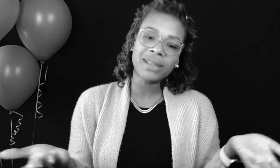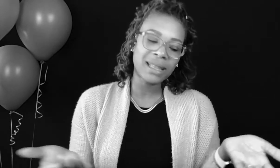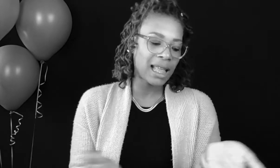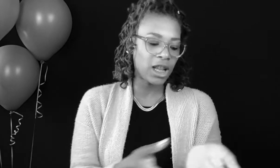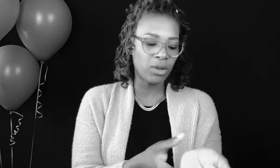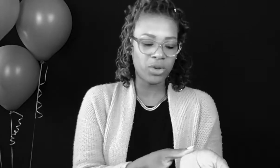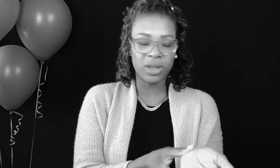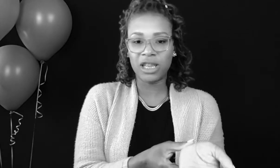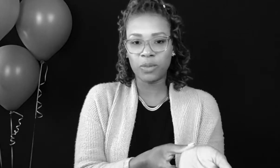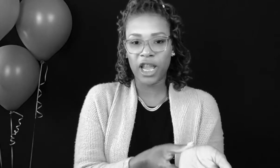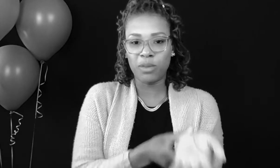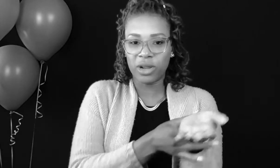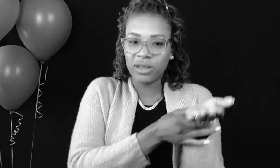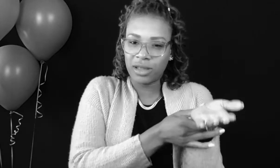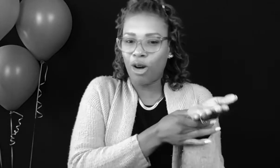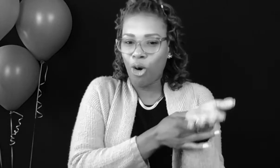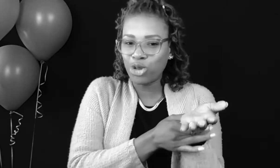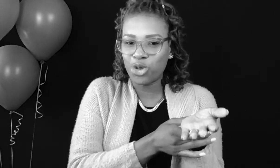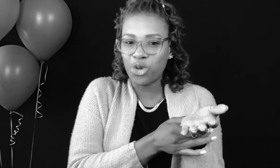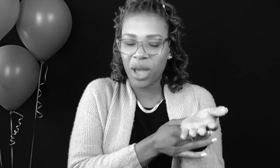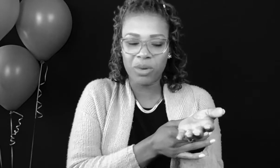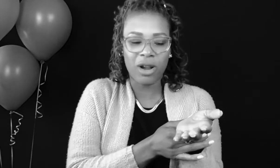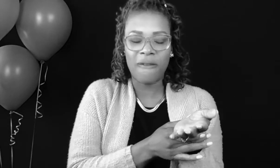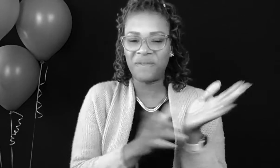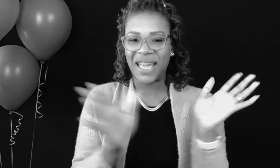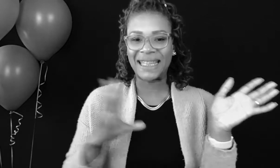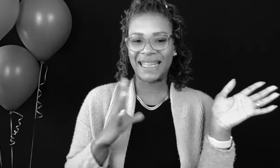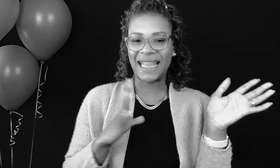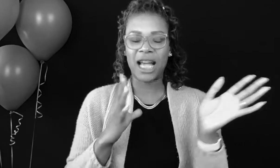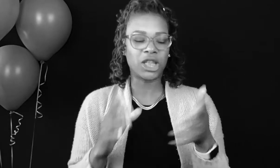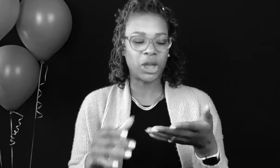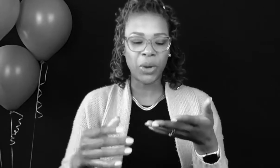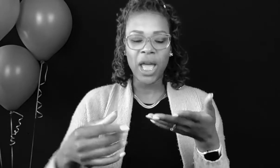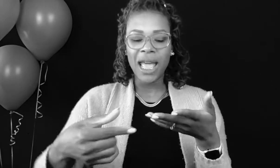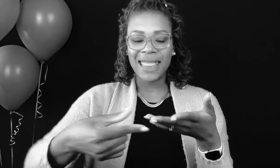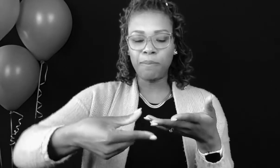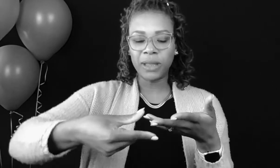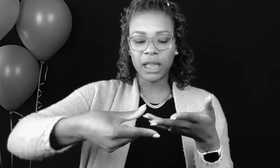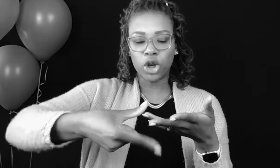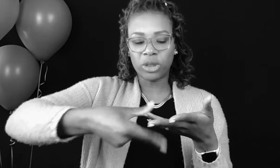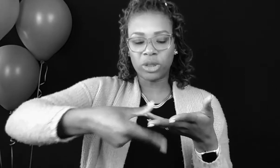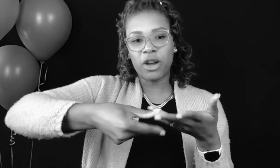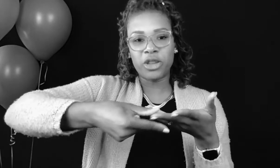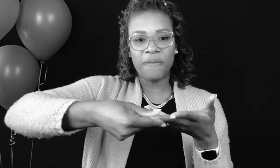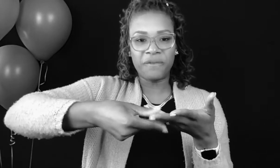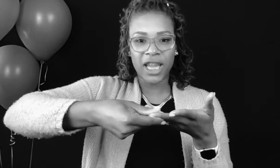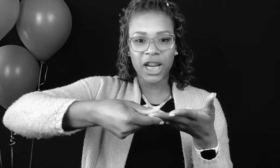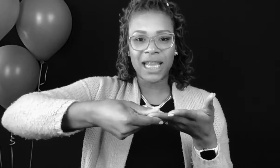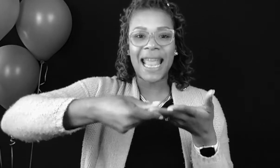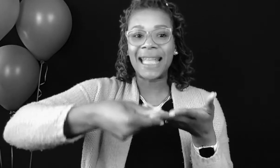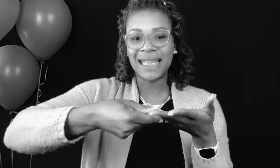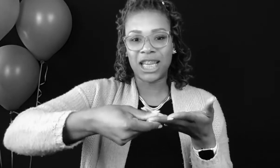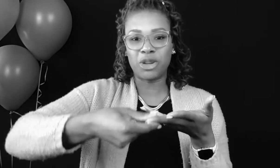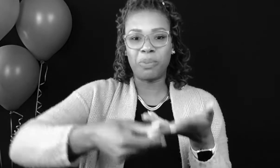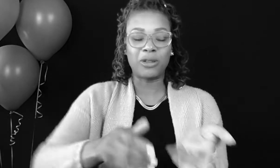they don't do it this way anymore. This is the old school way. We're all fancy now. So they put the little thing on your finger and that takes your pulse.